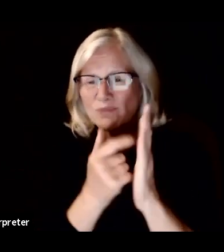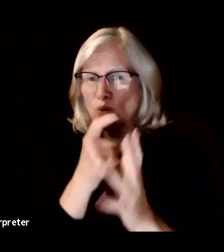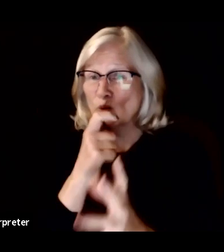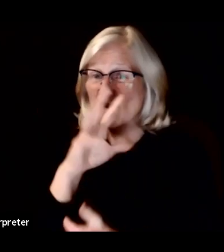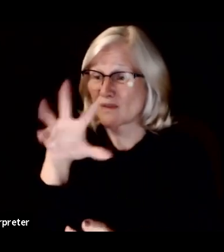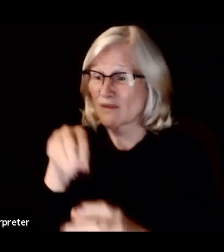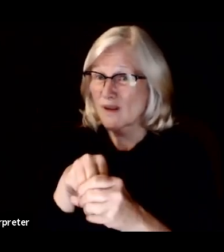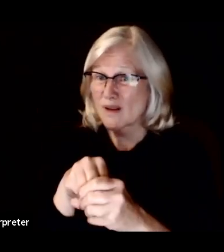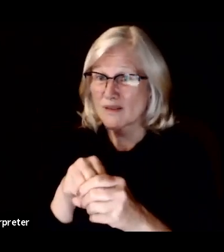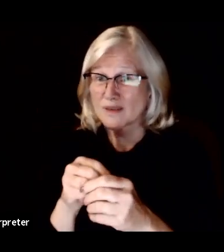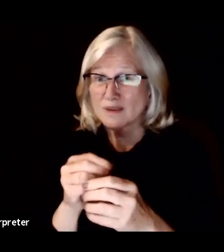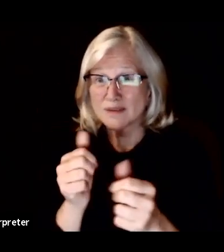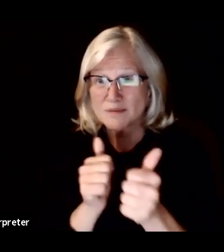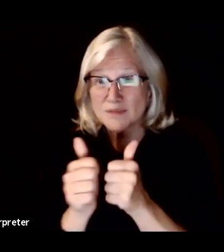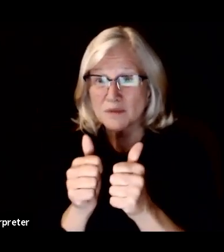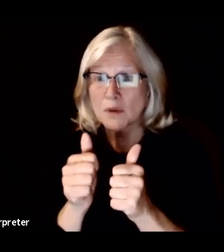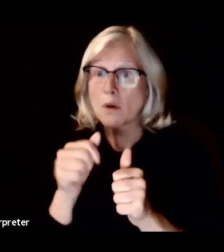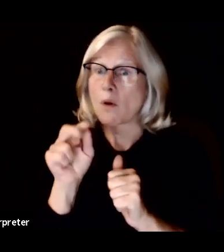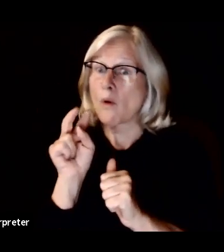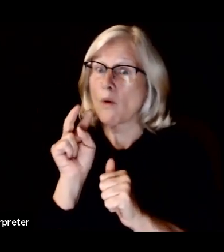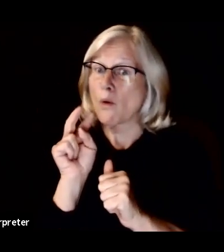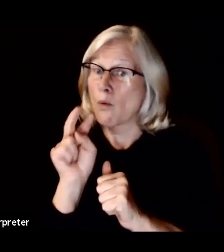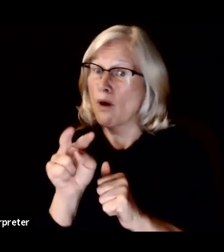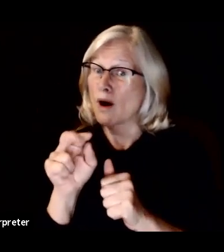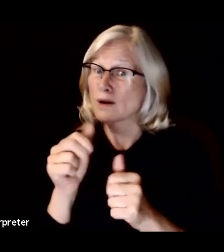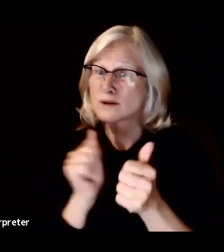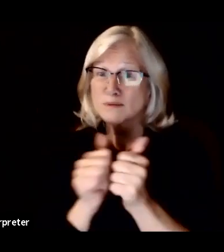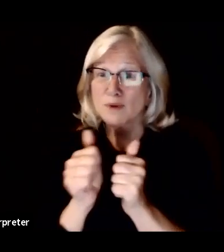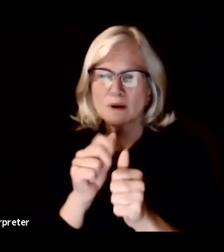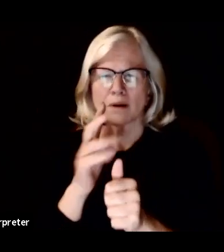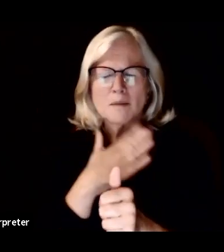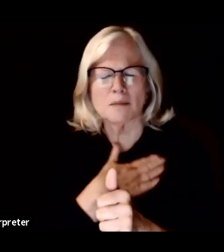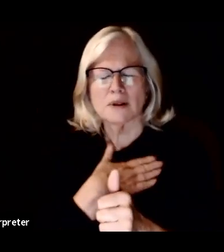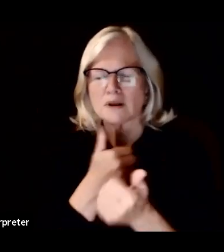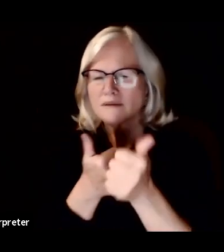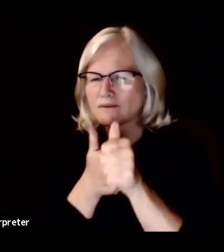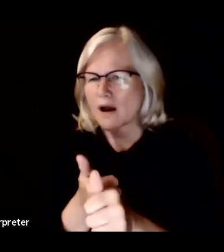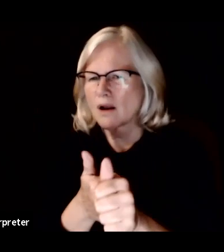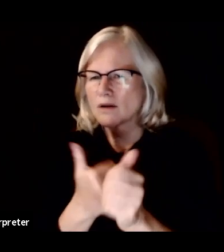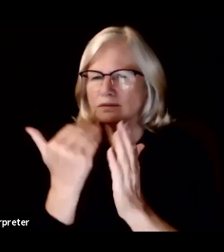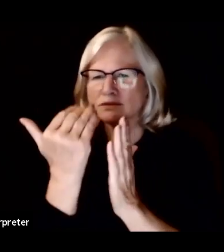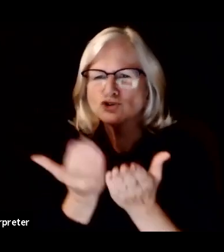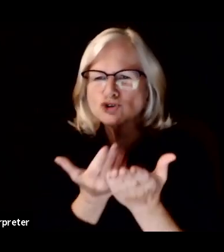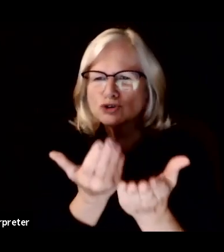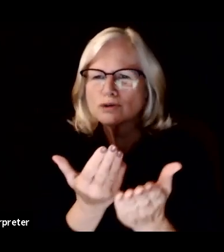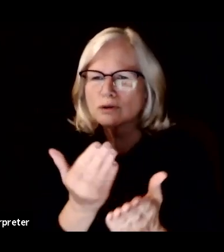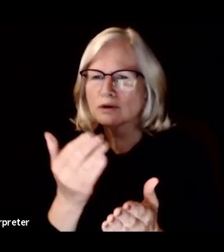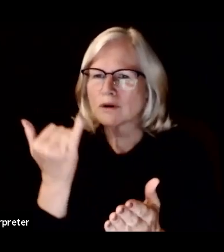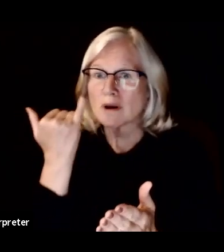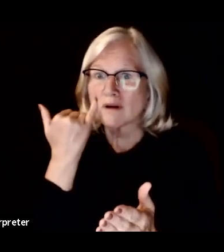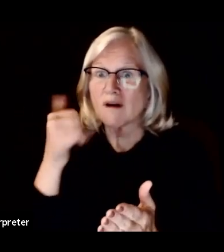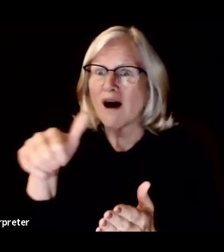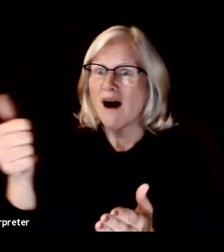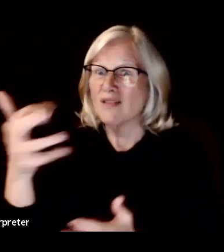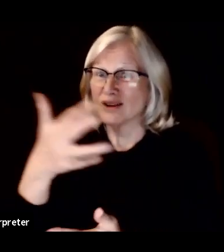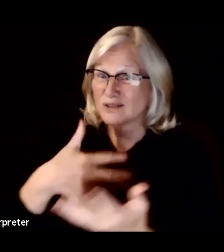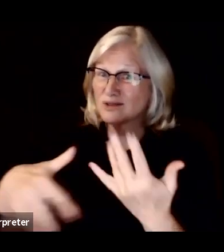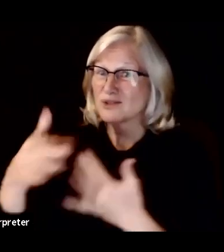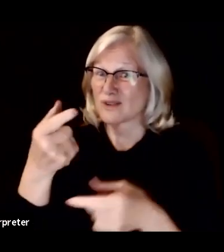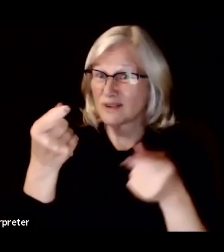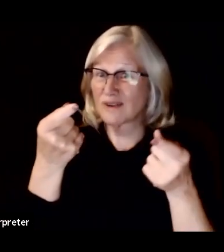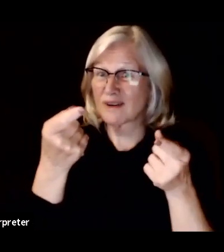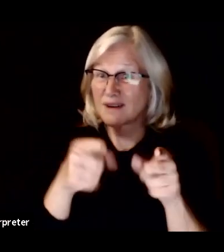and really being mindful of the kind of the other social activities that can come along with the resumption of those